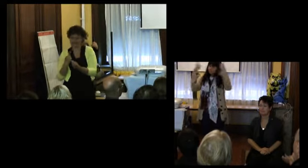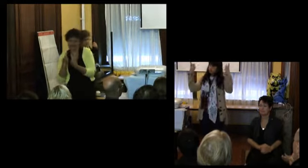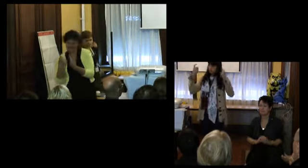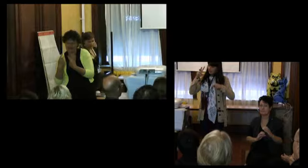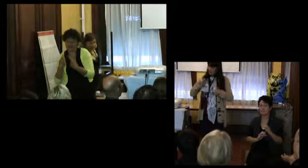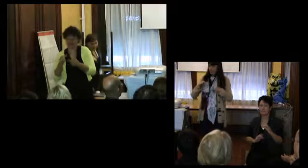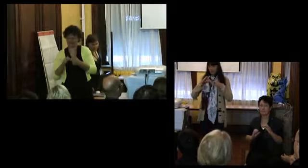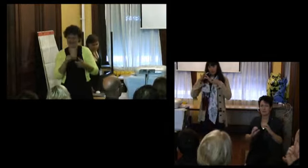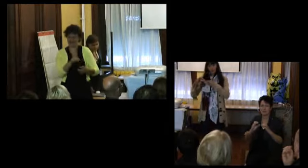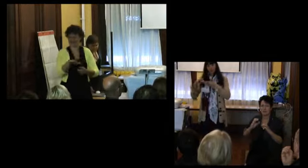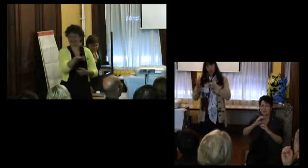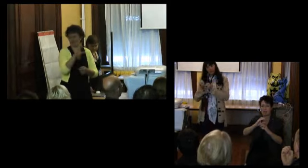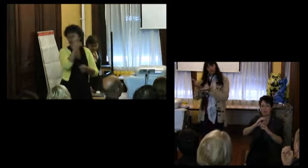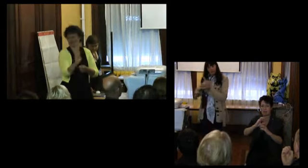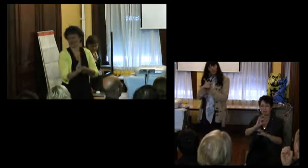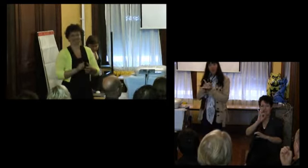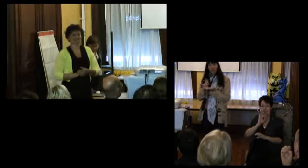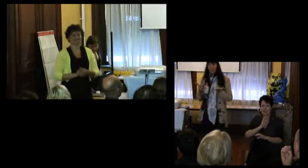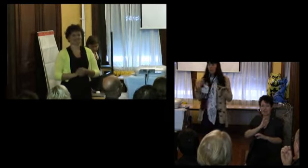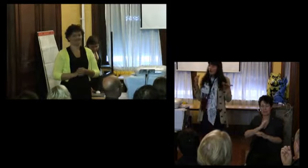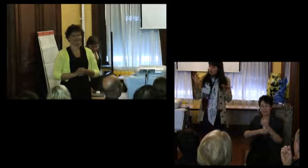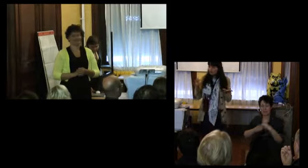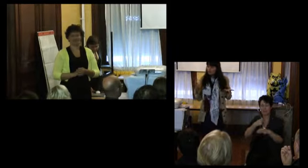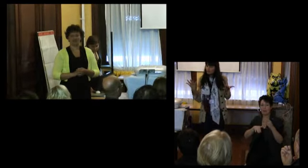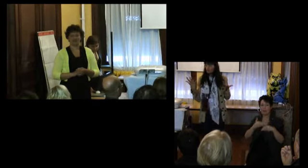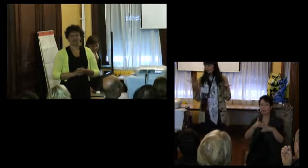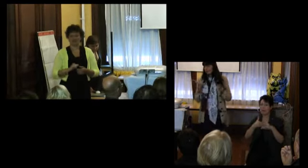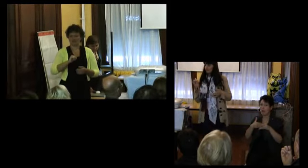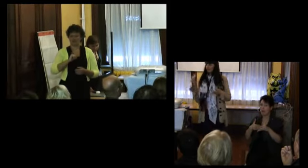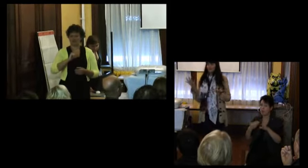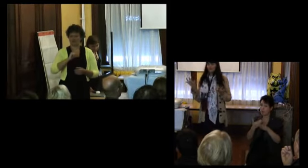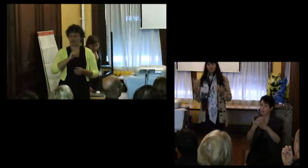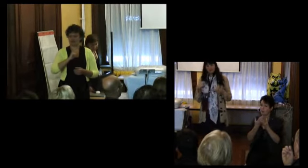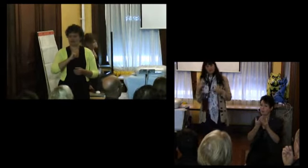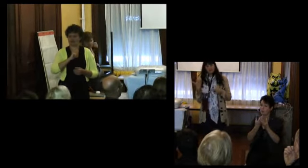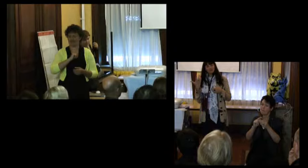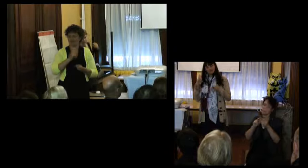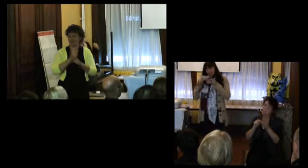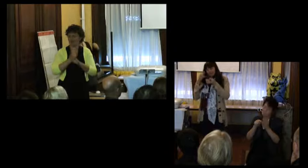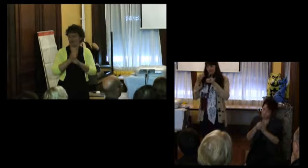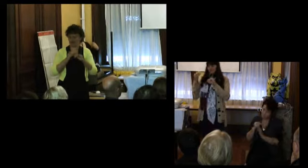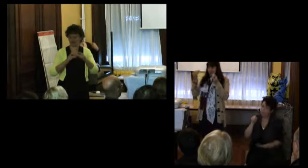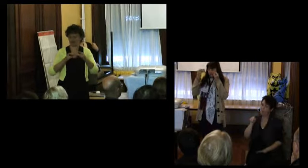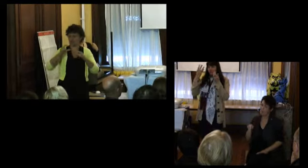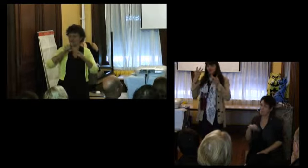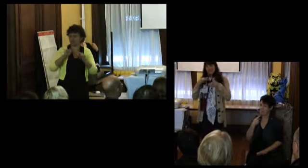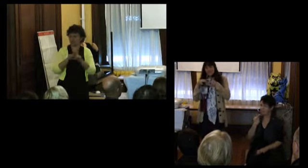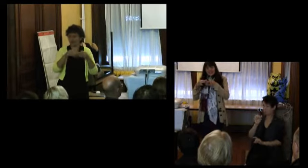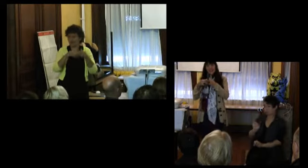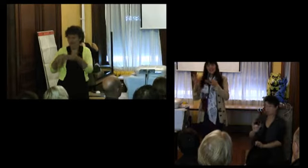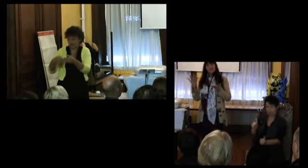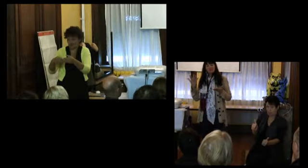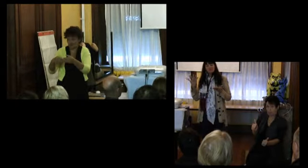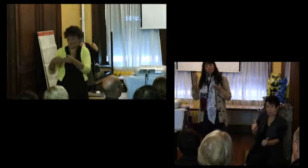Sens asked me if I could be a guide working with them, for them. So I said, yeah, okay.